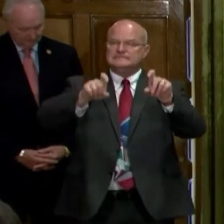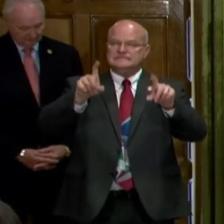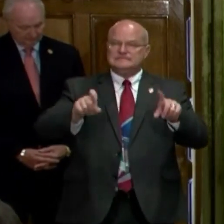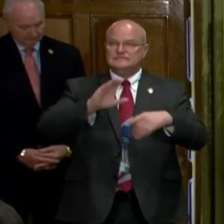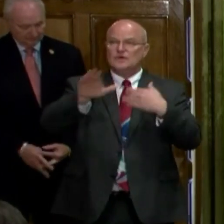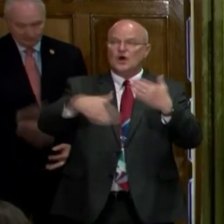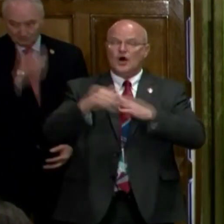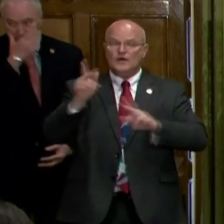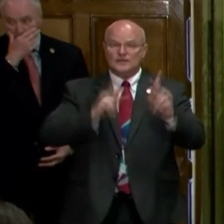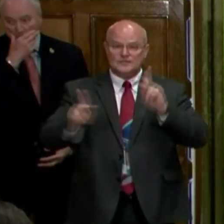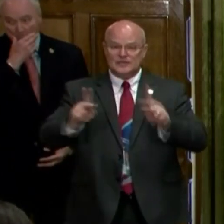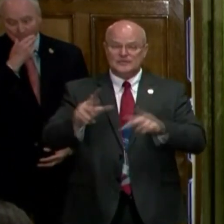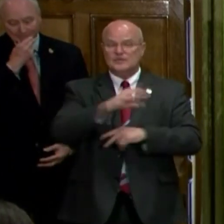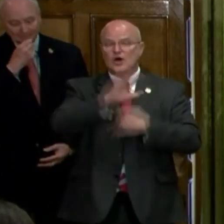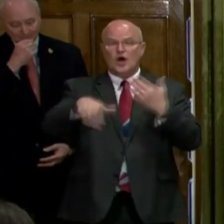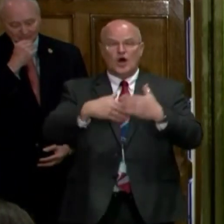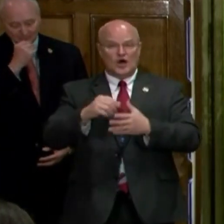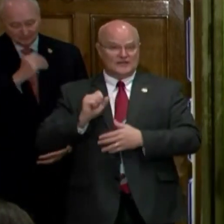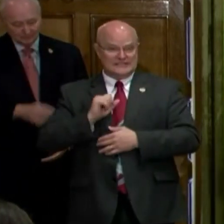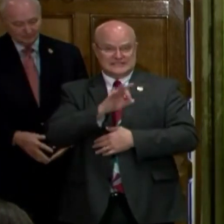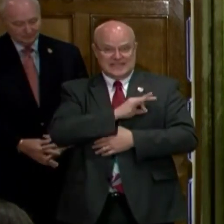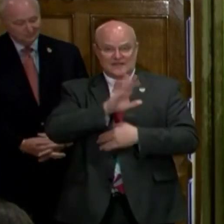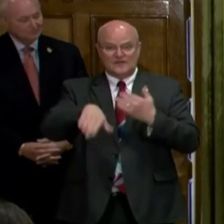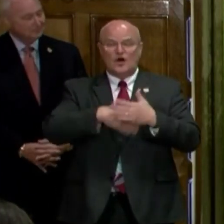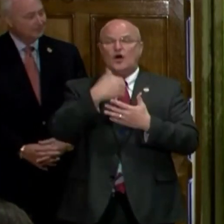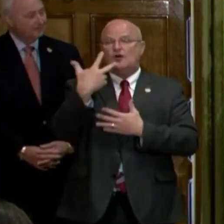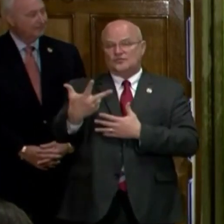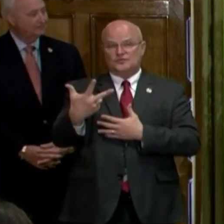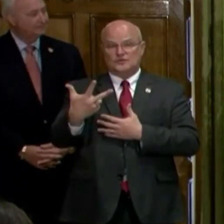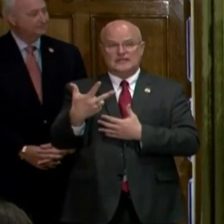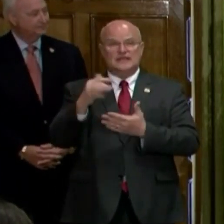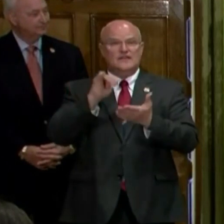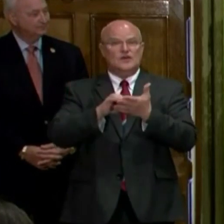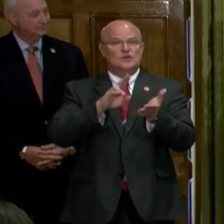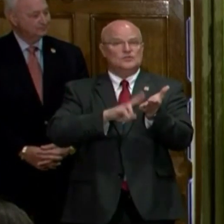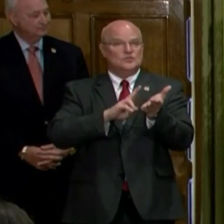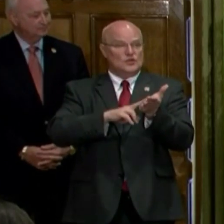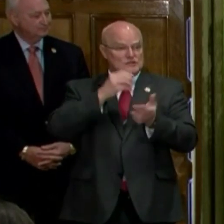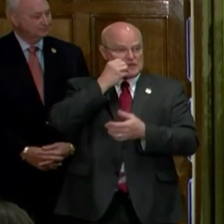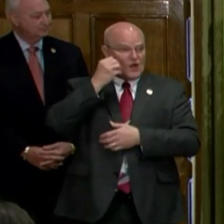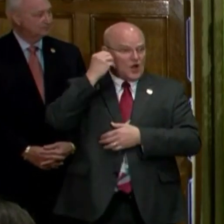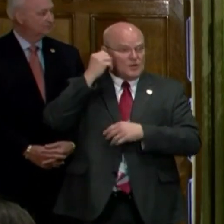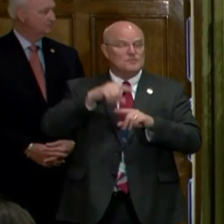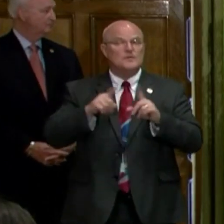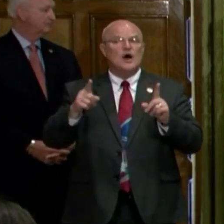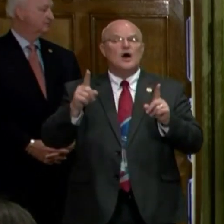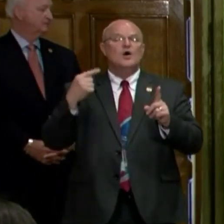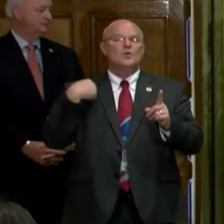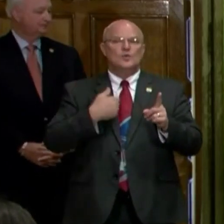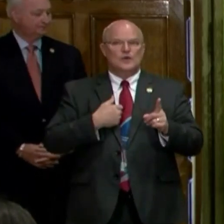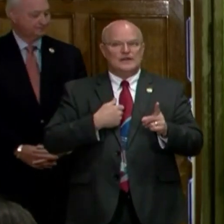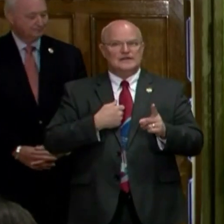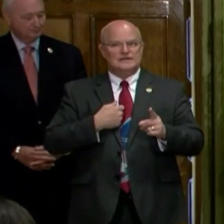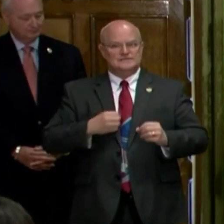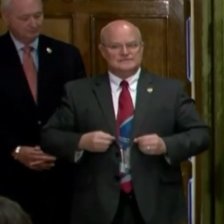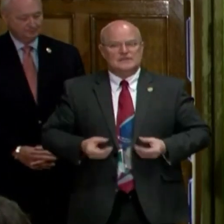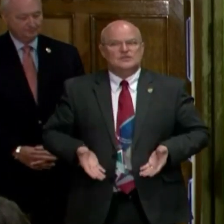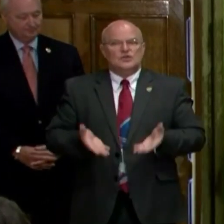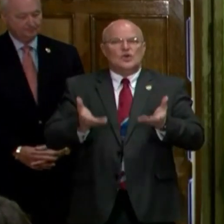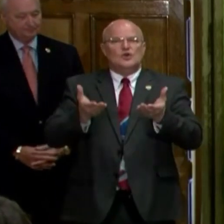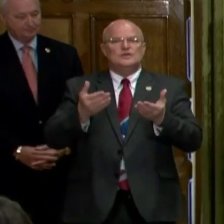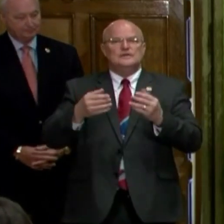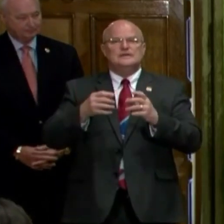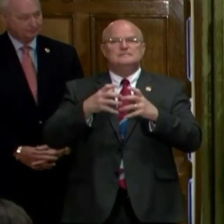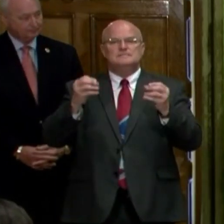all the residents and all the staff at all 3 of the nursing homes, but we're very, very encouraged by the large number